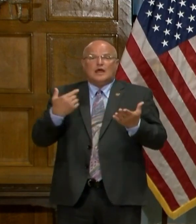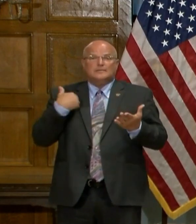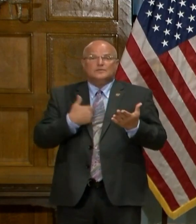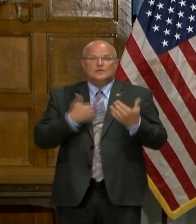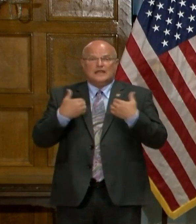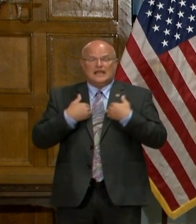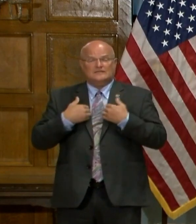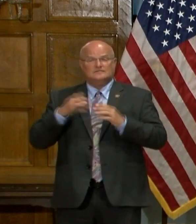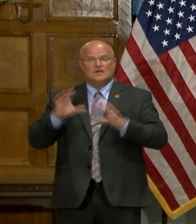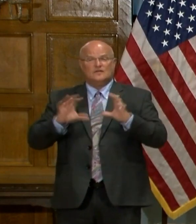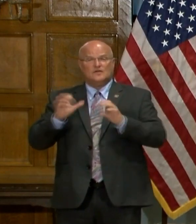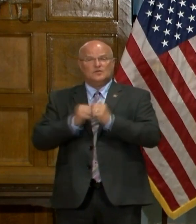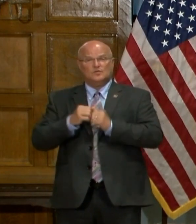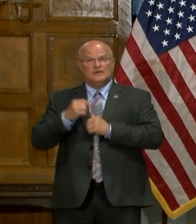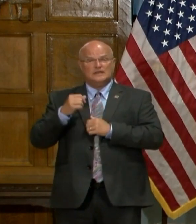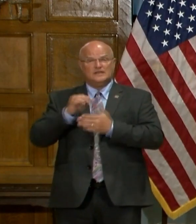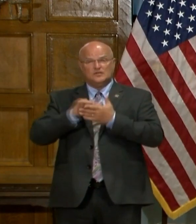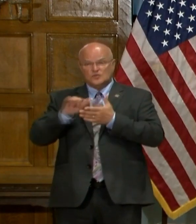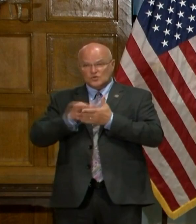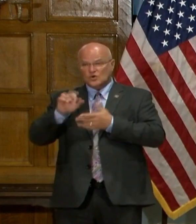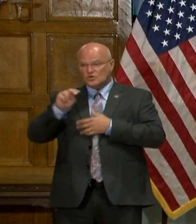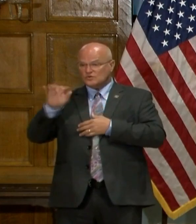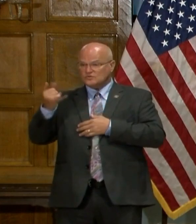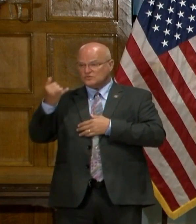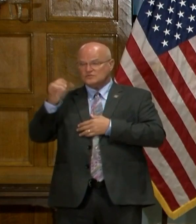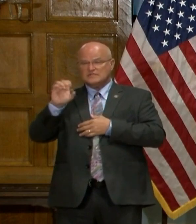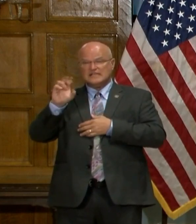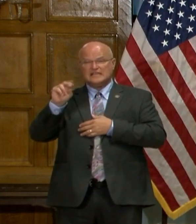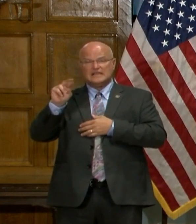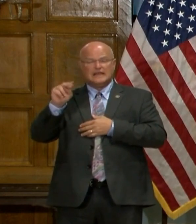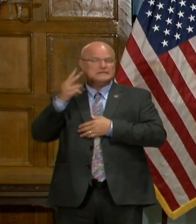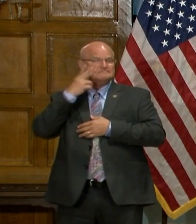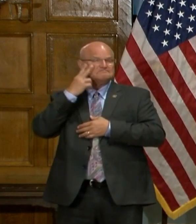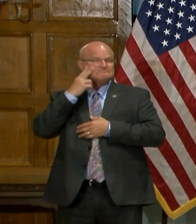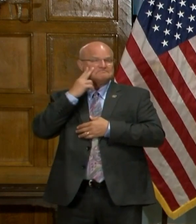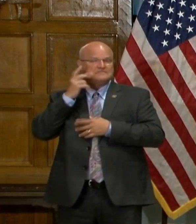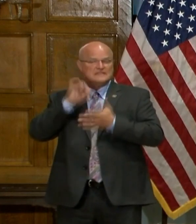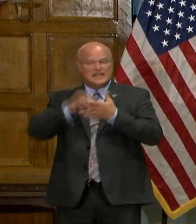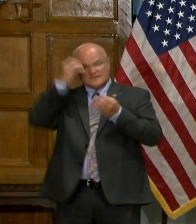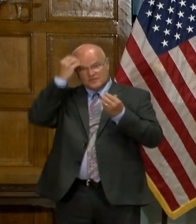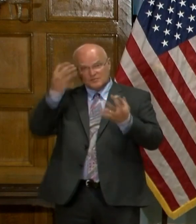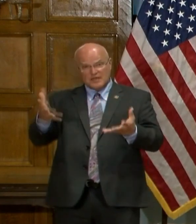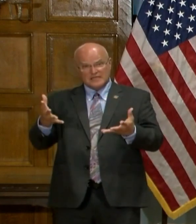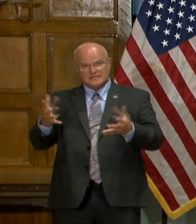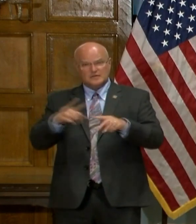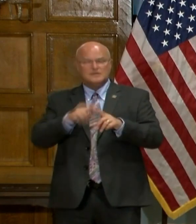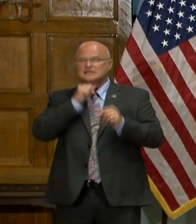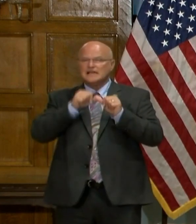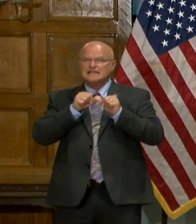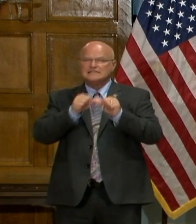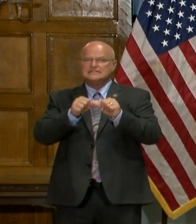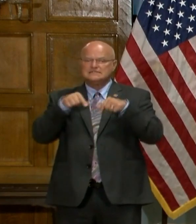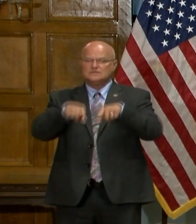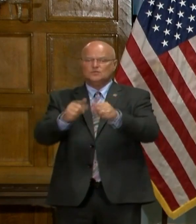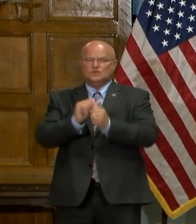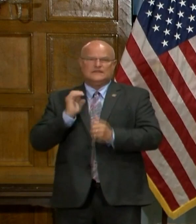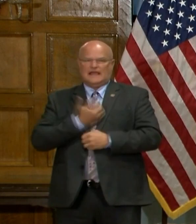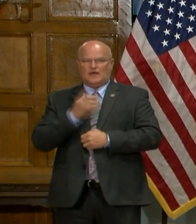we can have some conversations with them and see, where they're getting that information, but it's not consistent with our